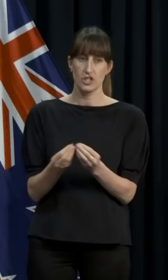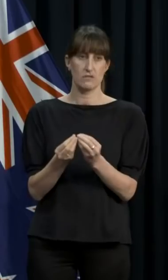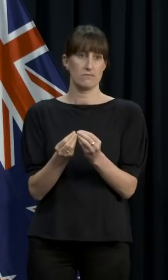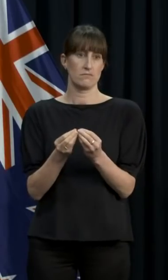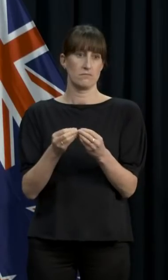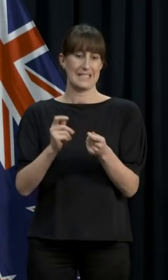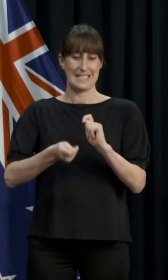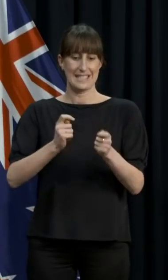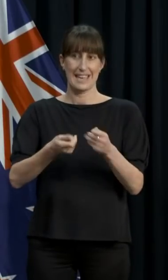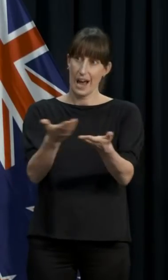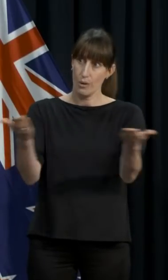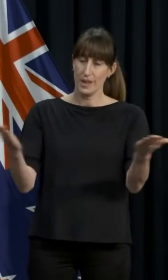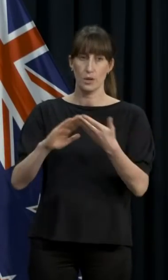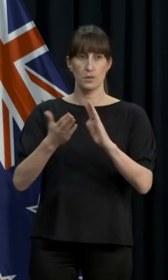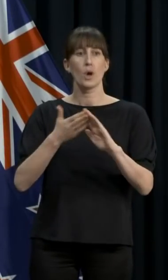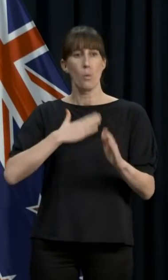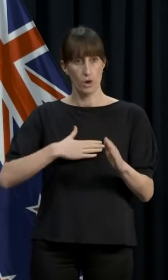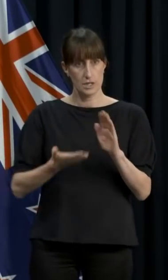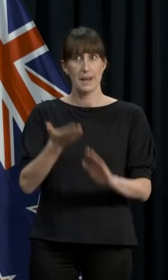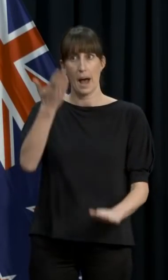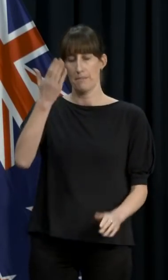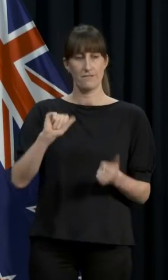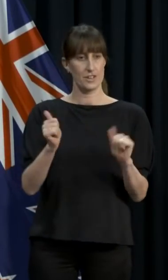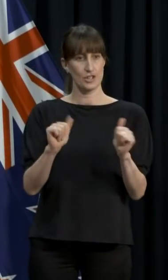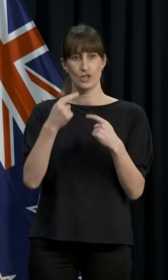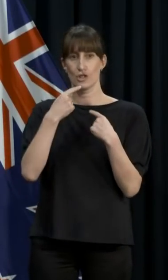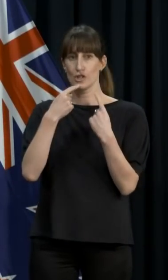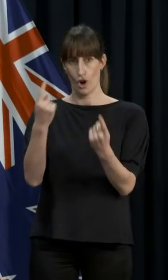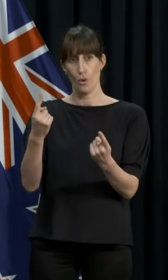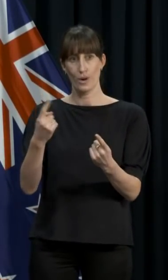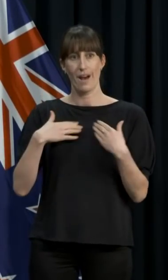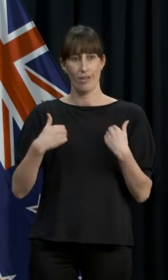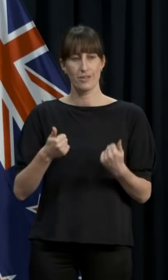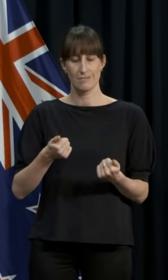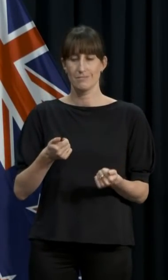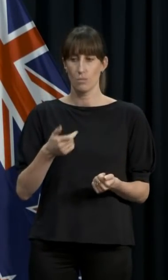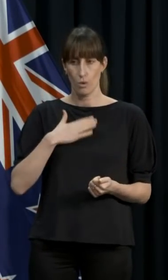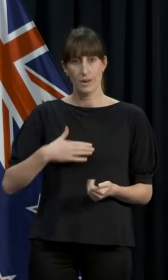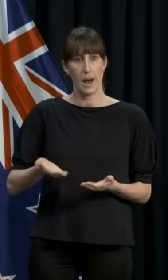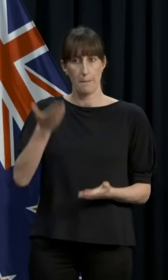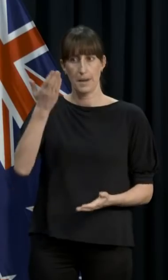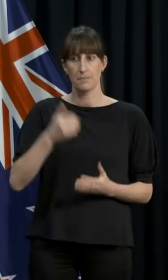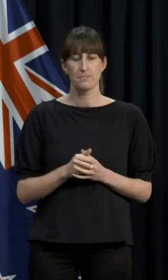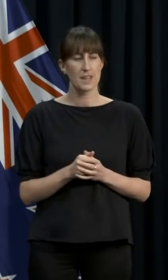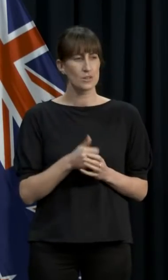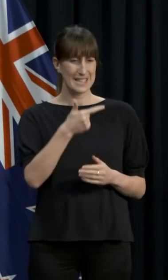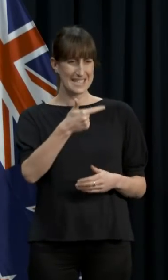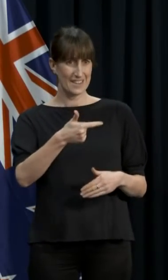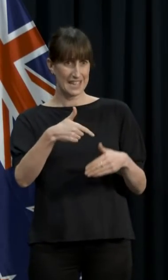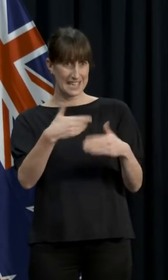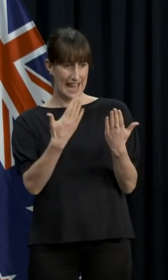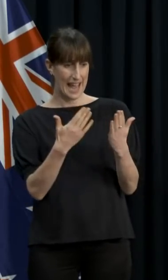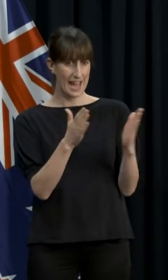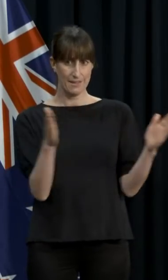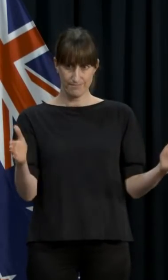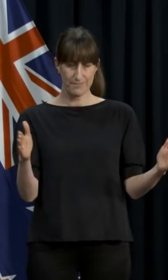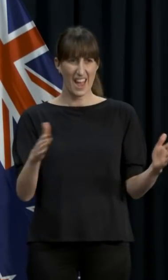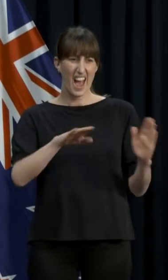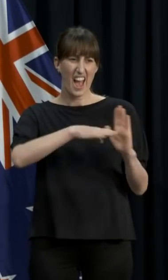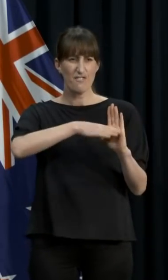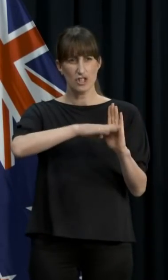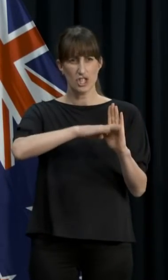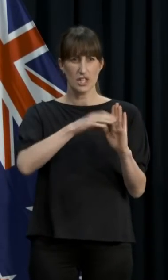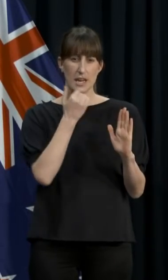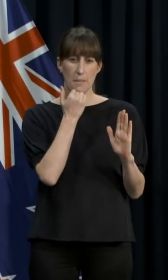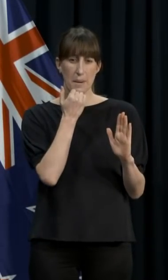that expectation clear. Oh yes, so the rolling day, the 7-day rolling average was about 2,000 yesterday, which is